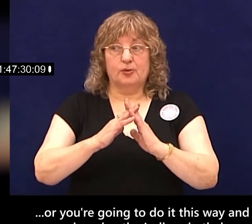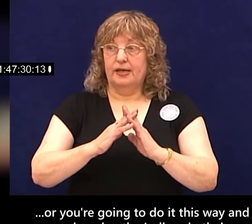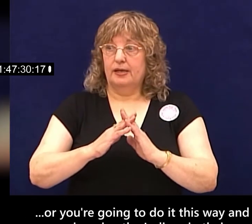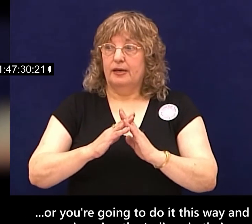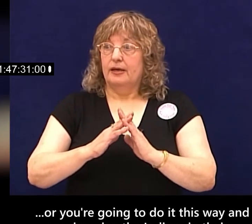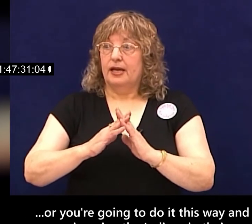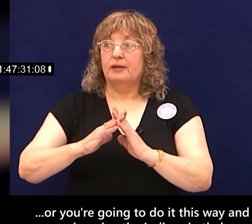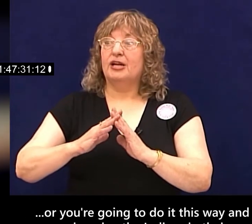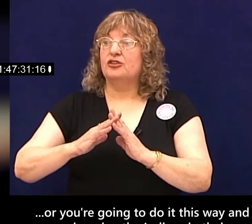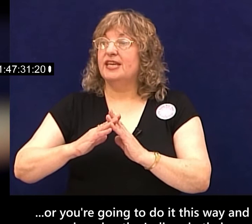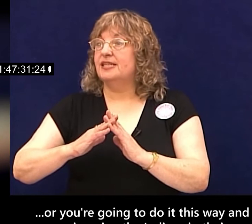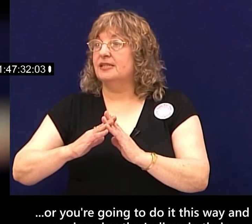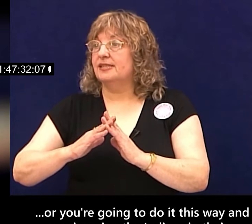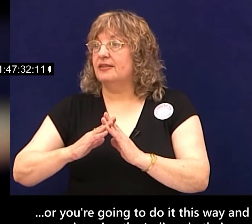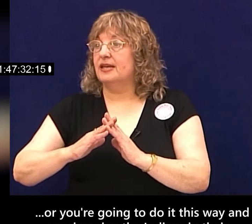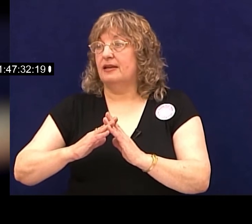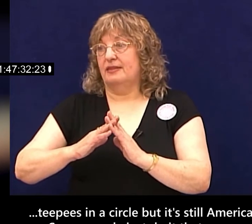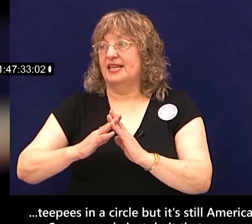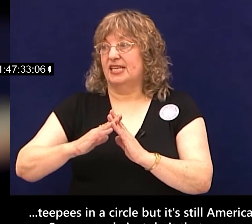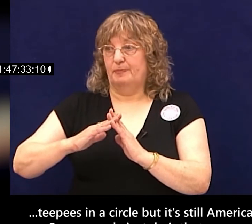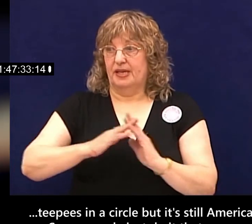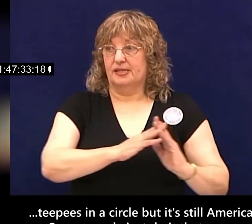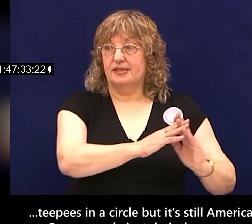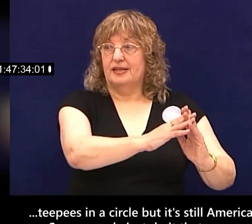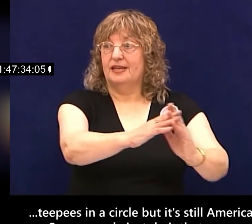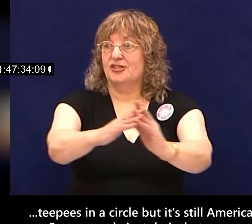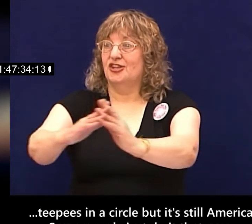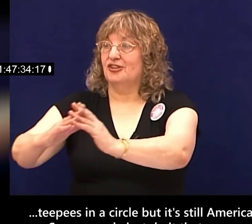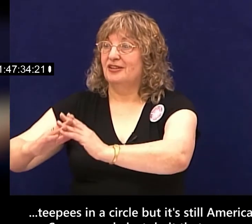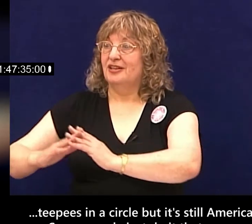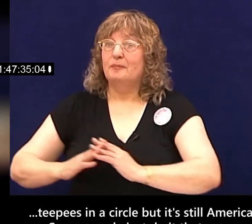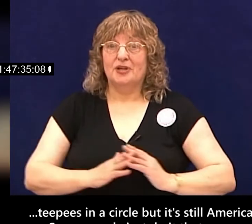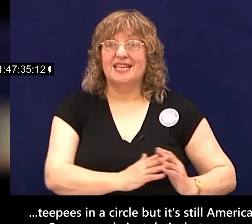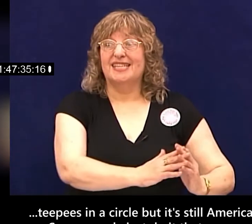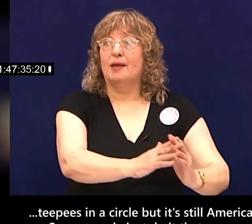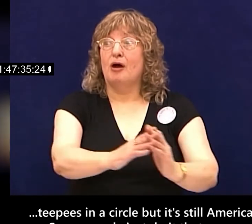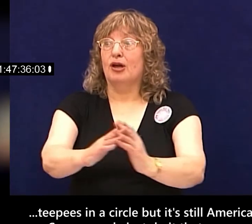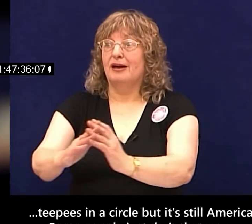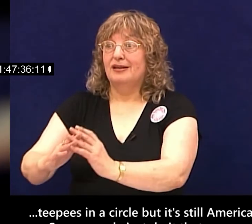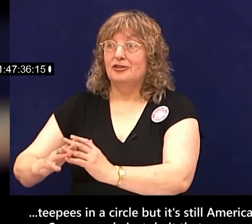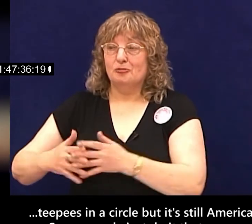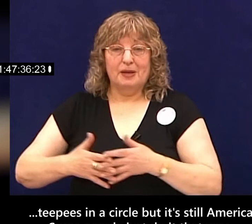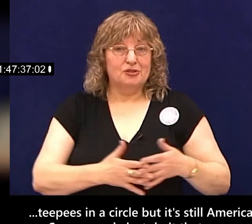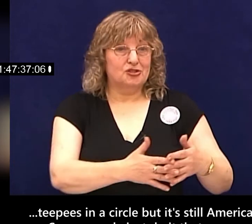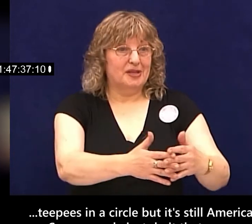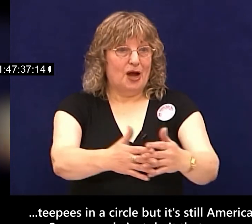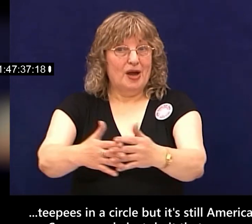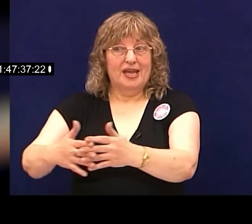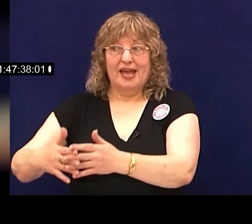way and you imagine the Indians in their teepees in a circle, but it's still America. Some people just do it that way